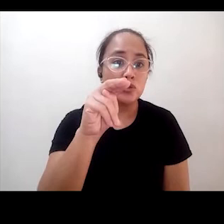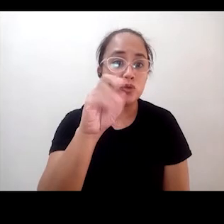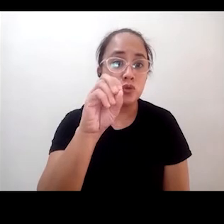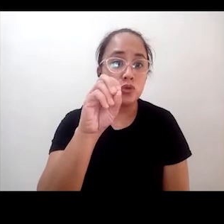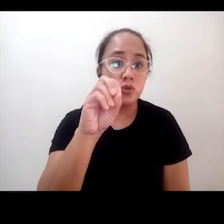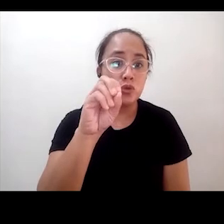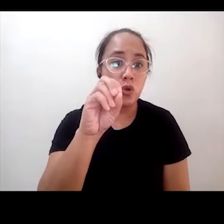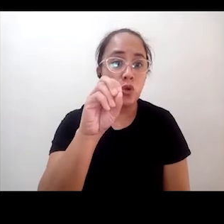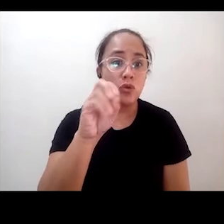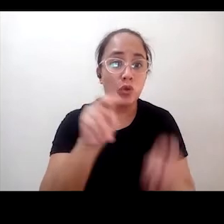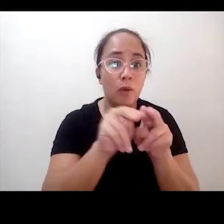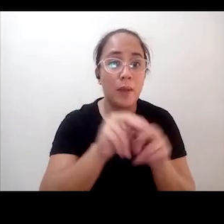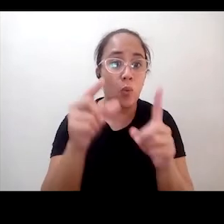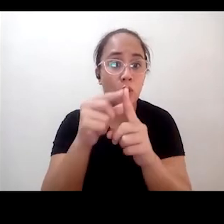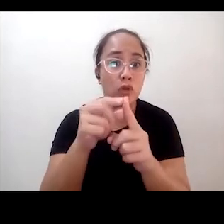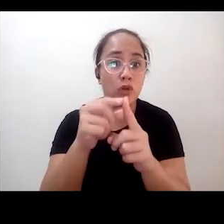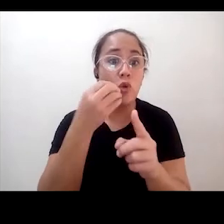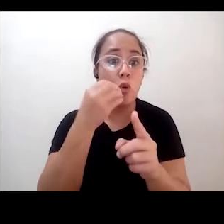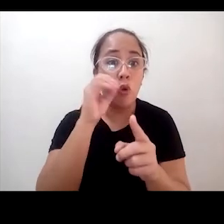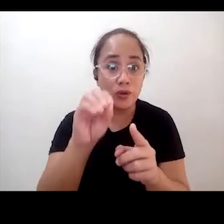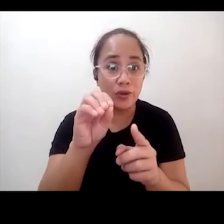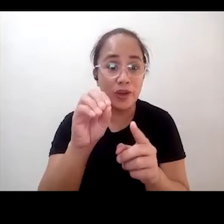have. Okay?